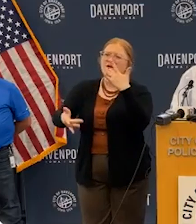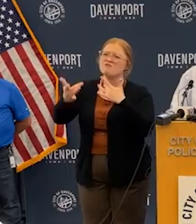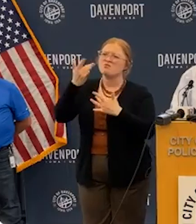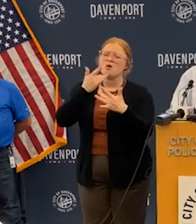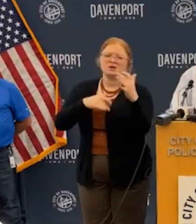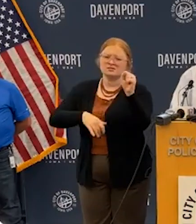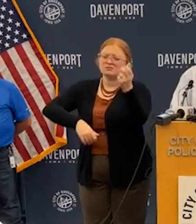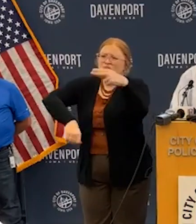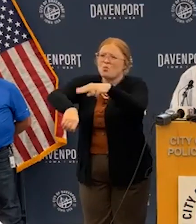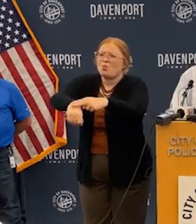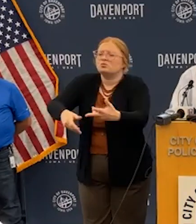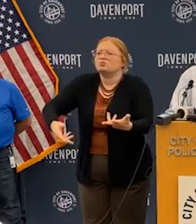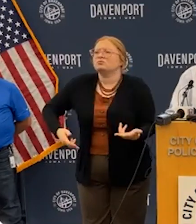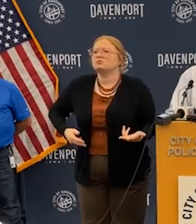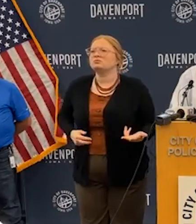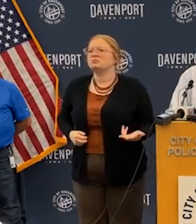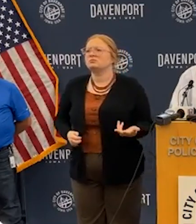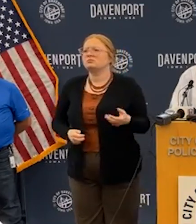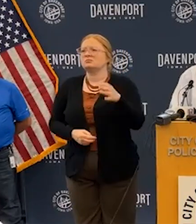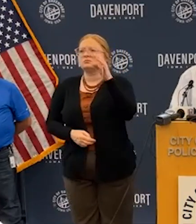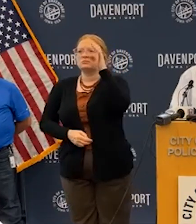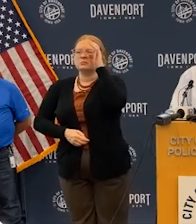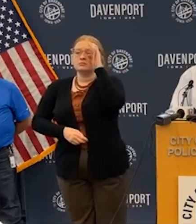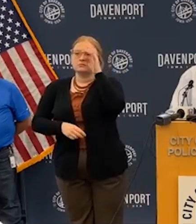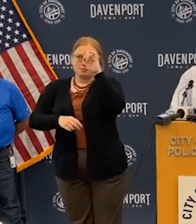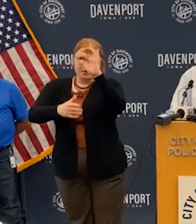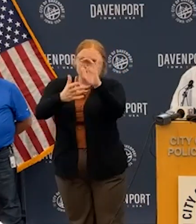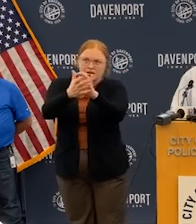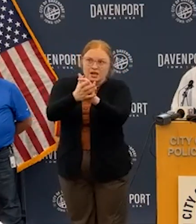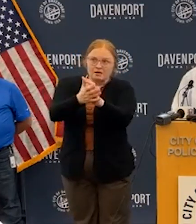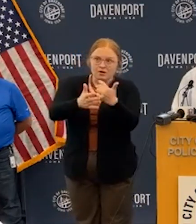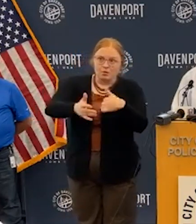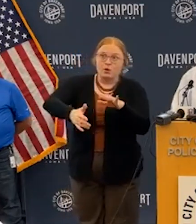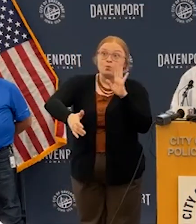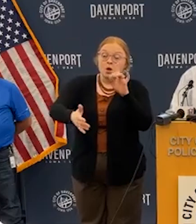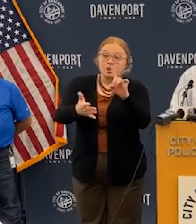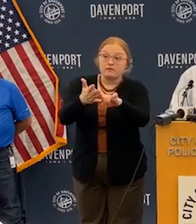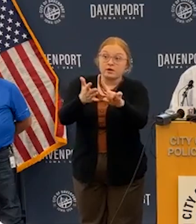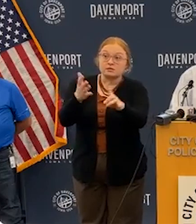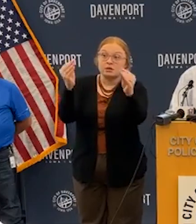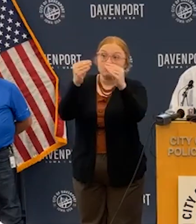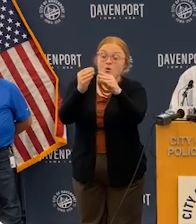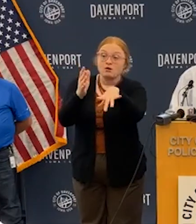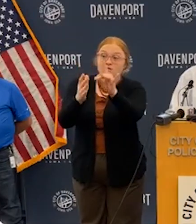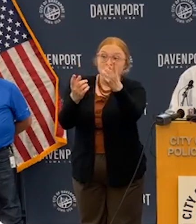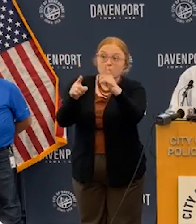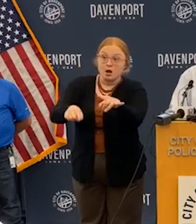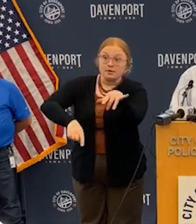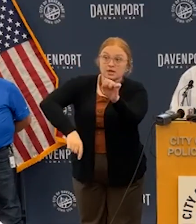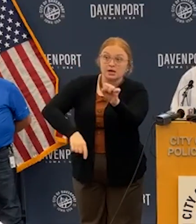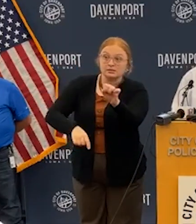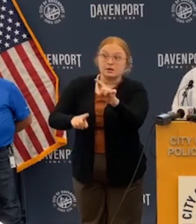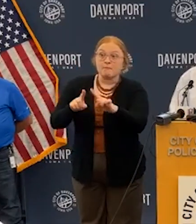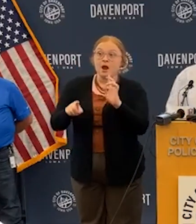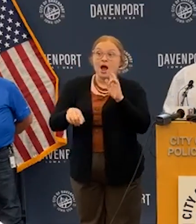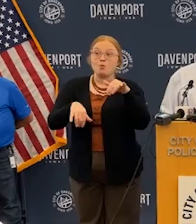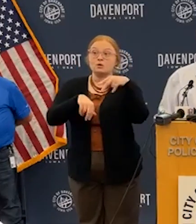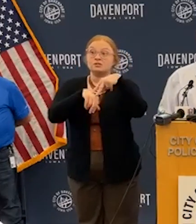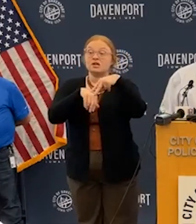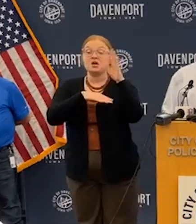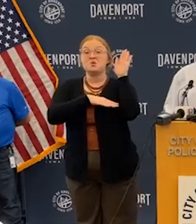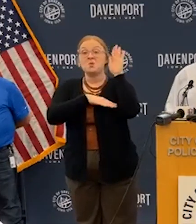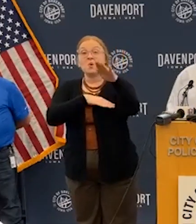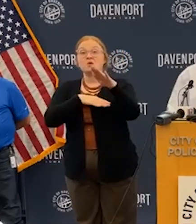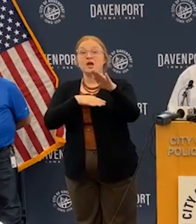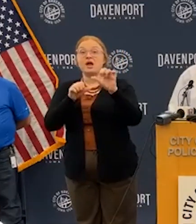Believe me, we're going to look at that. But I'm also going to stand here and continue to do this. And I'm going to stand here and continue to try and answer your